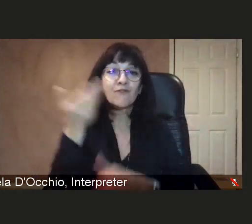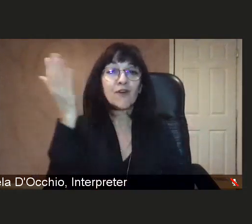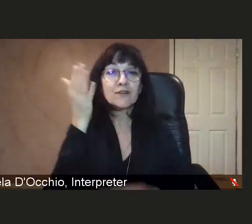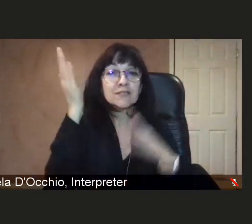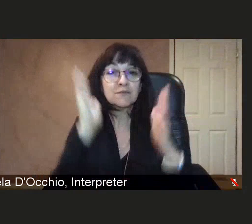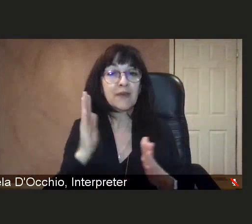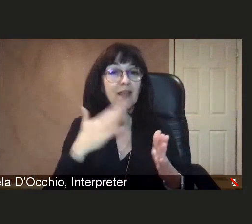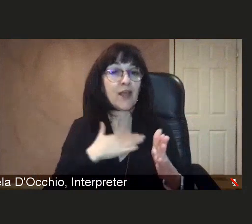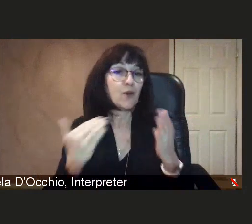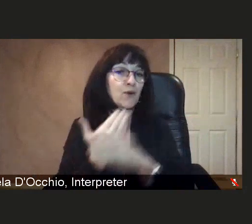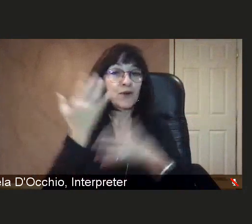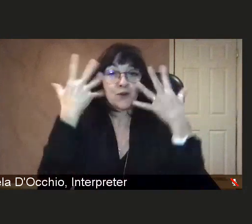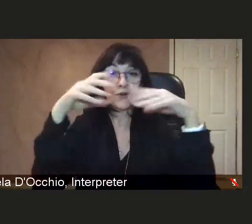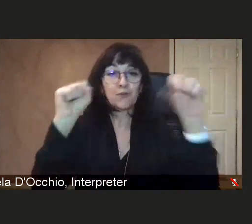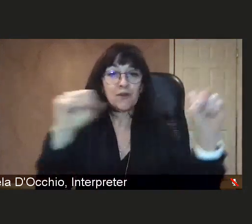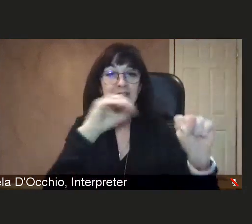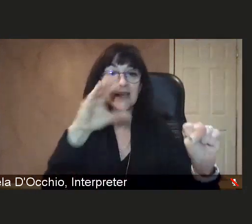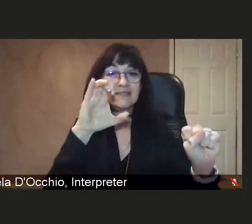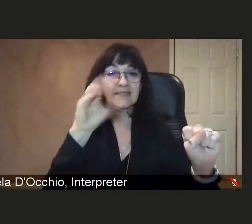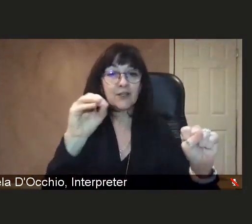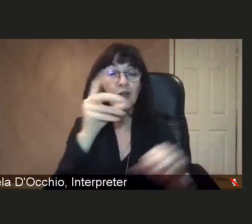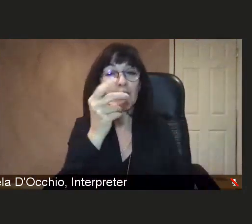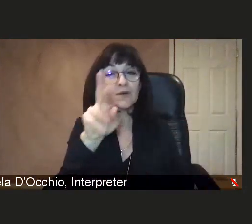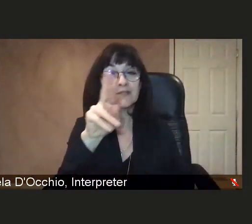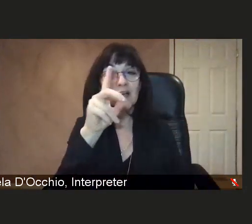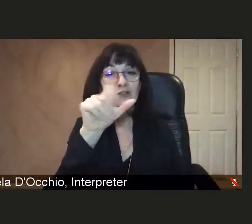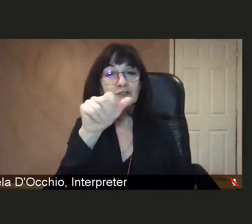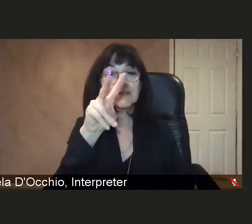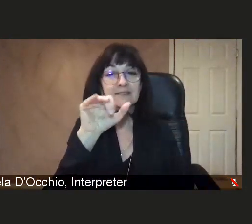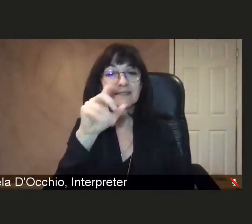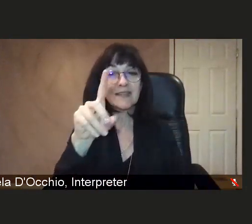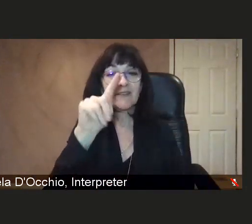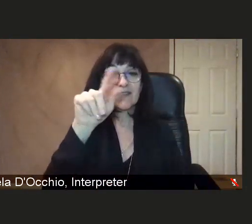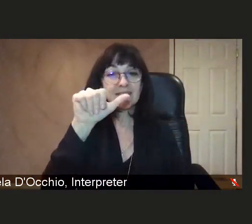and CEO, Dr. David Tam.